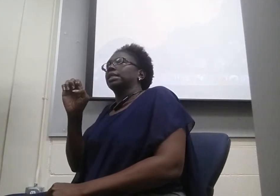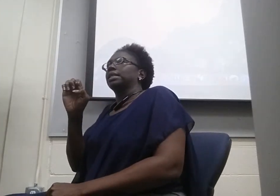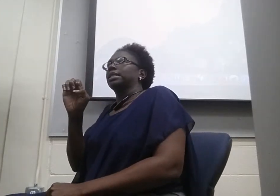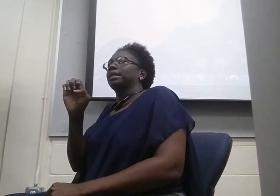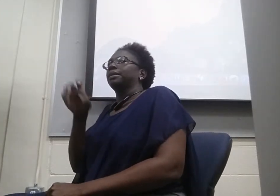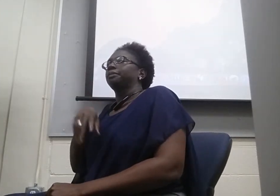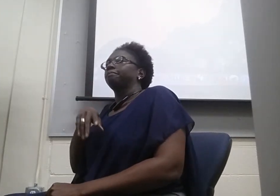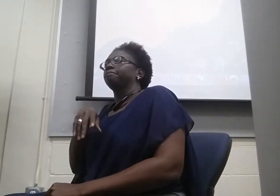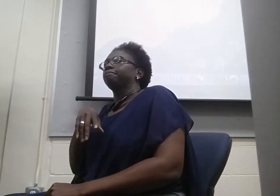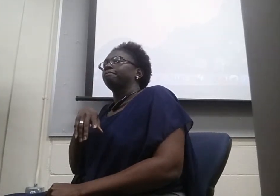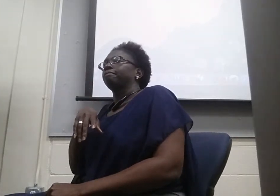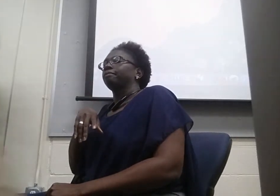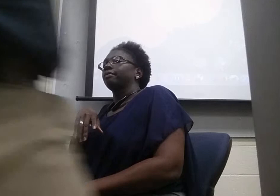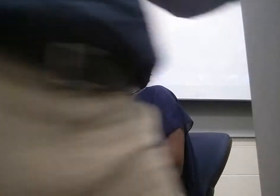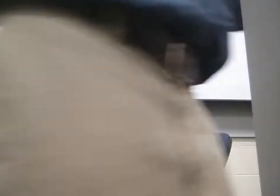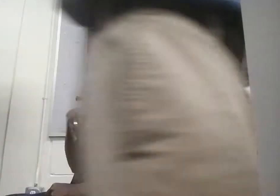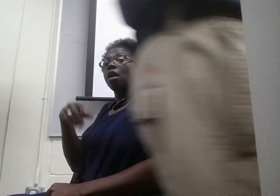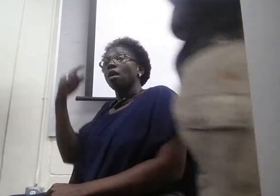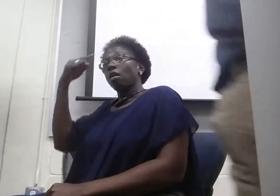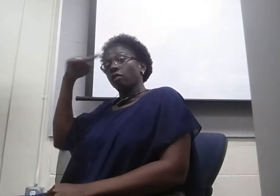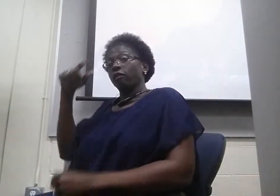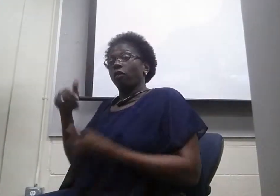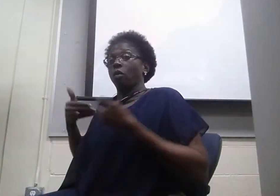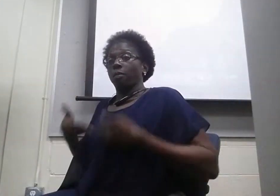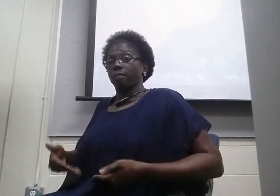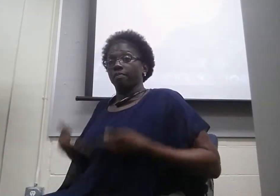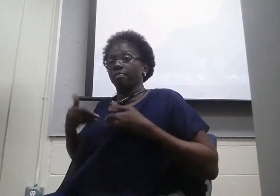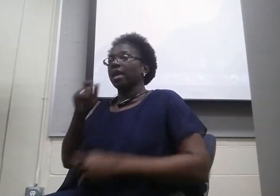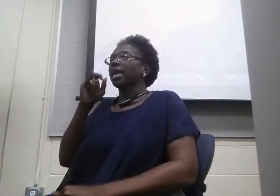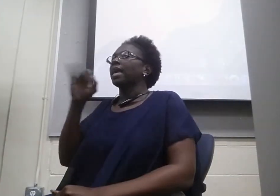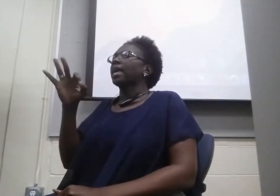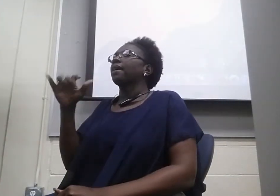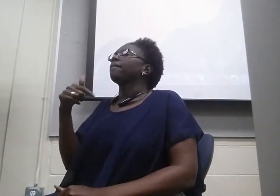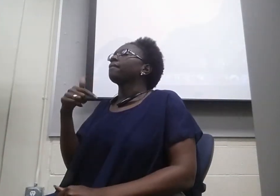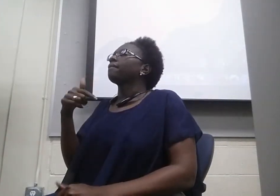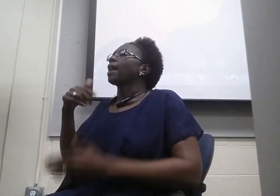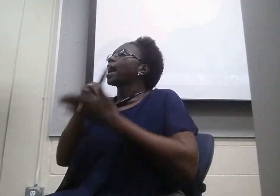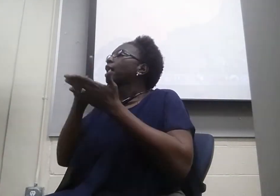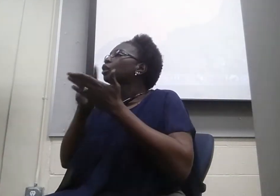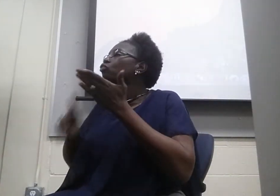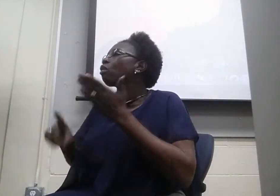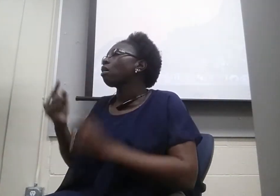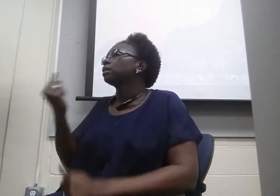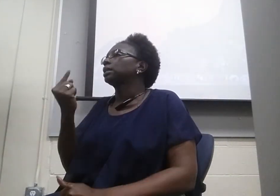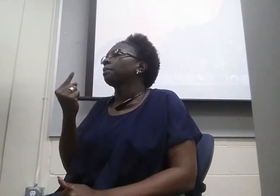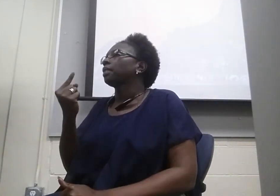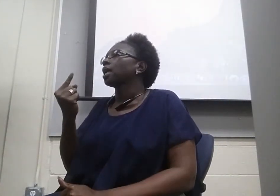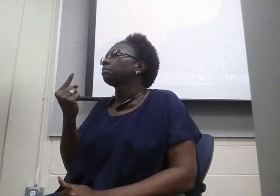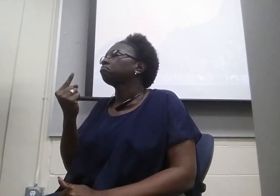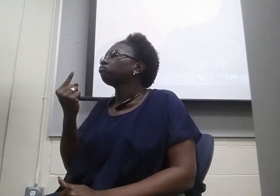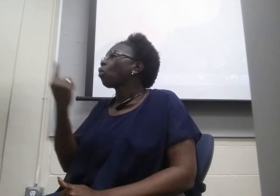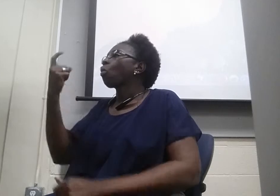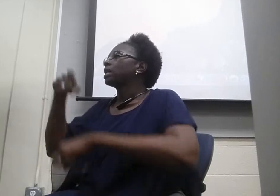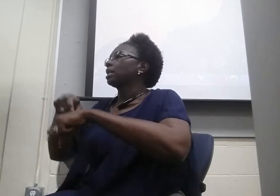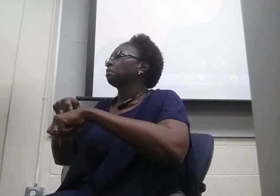But for me, if I draw something, I'm never going to draw it again. If